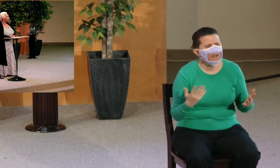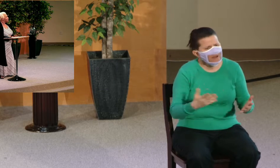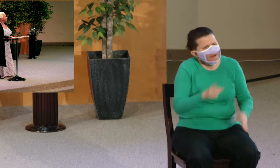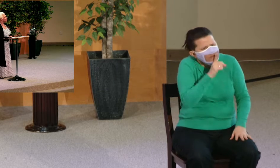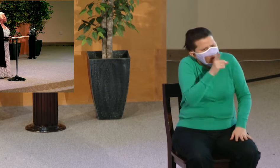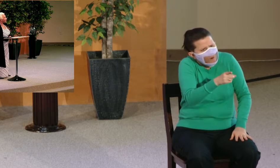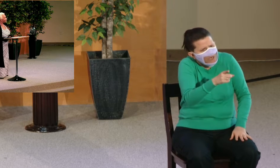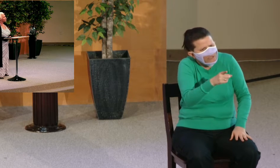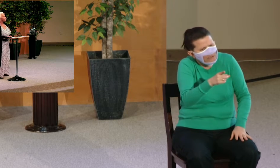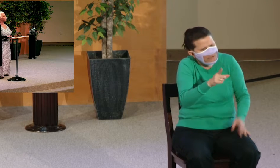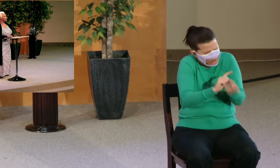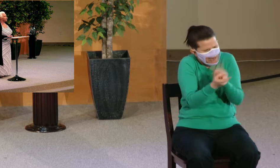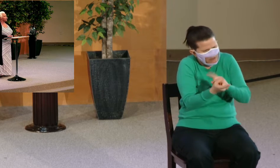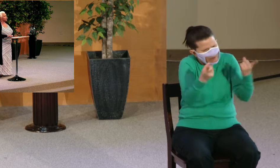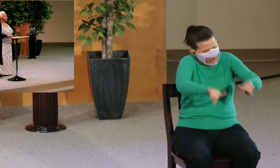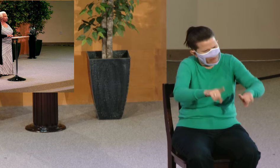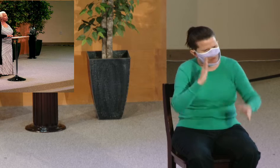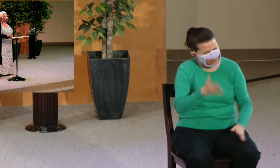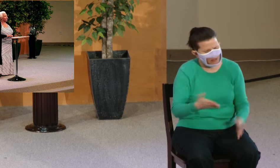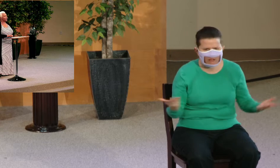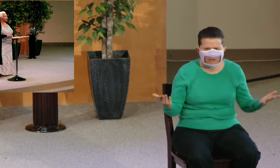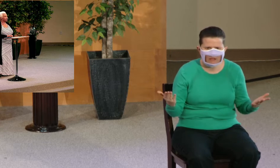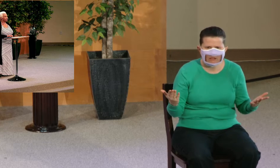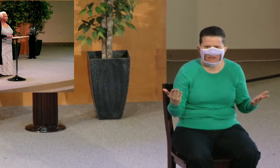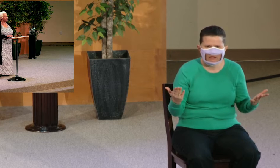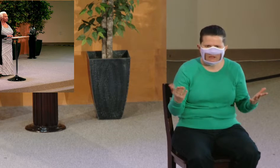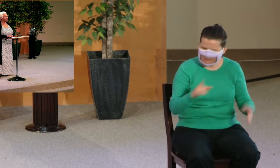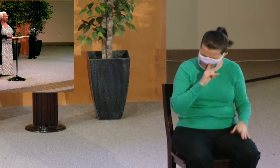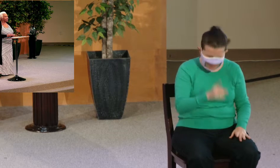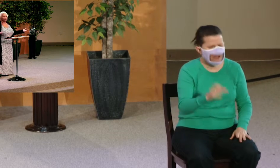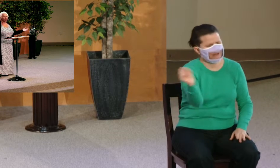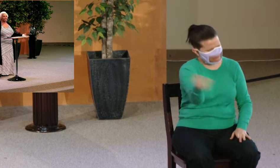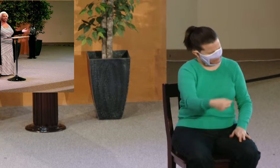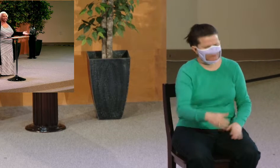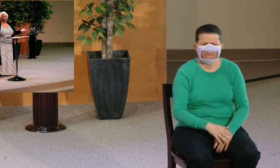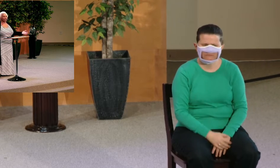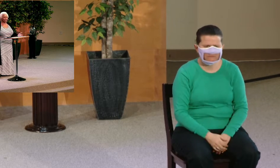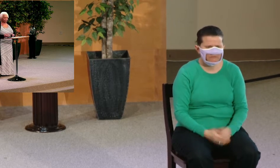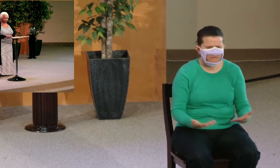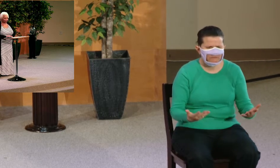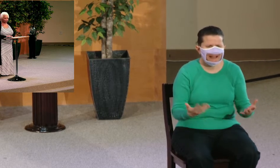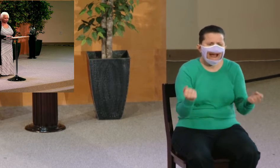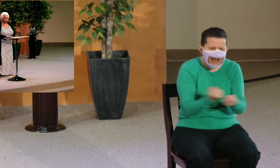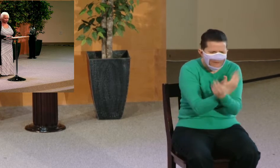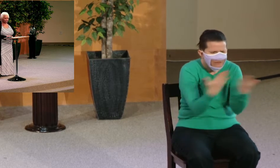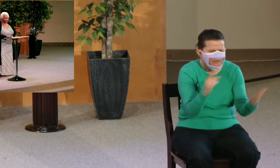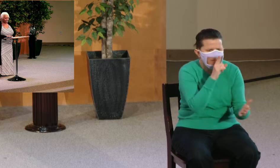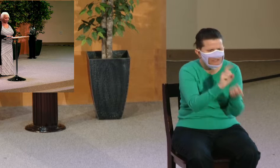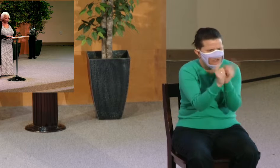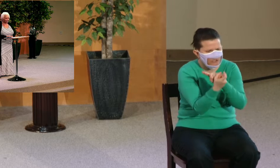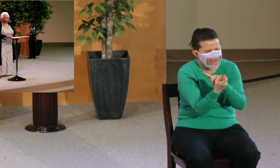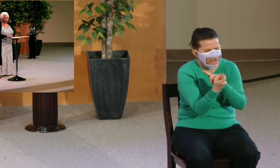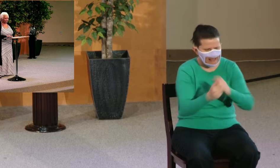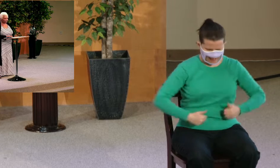the answer is yes. It will change. Everything is change.